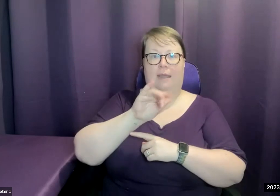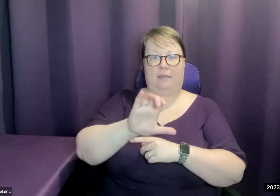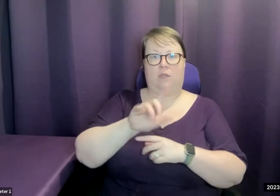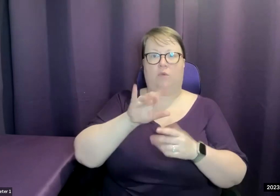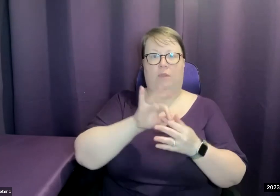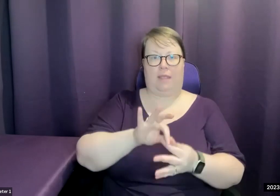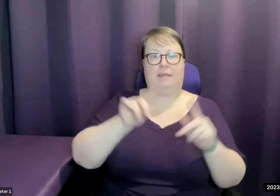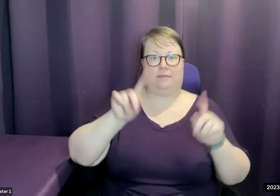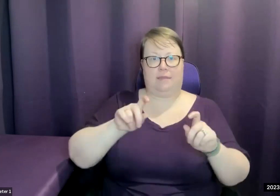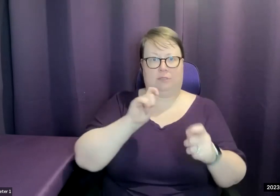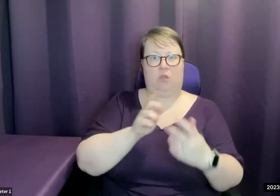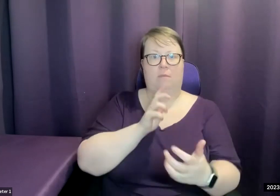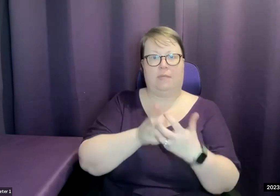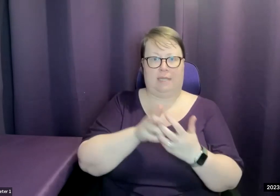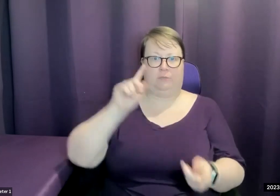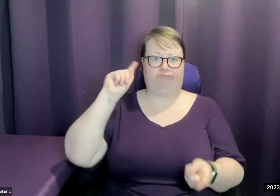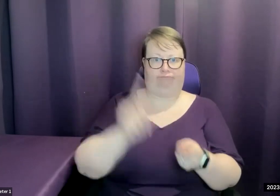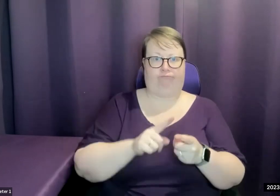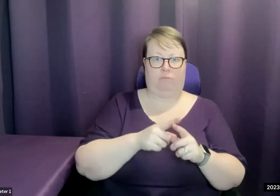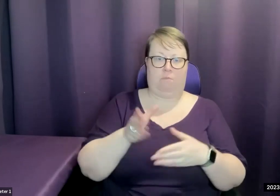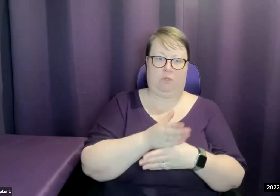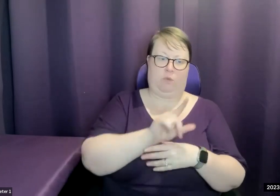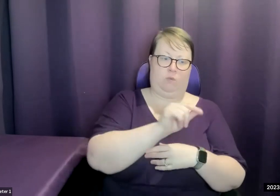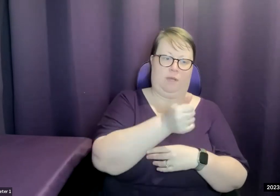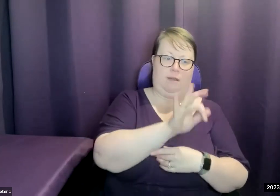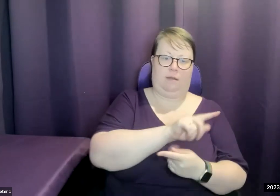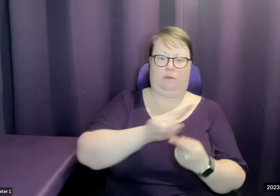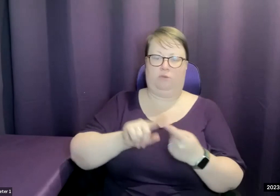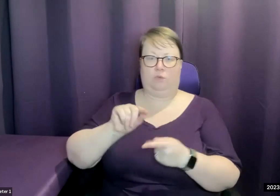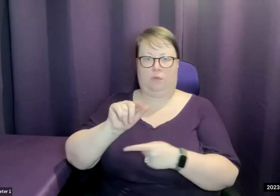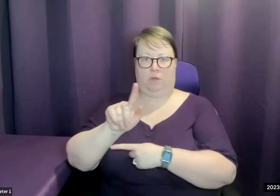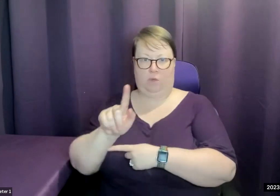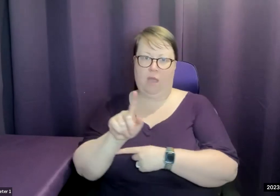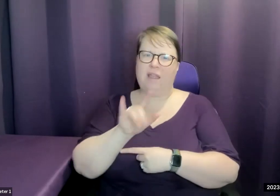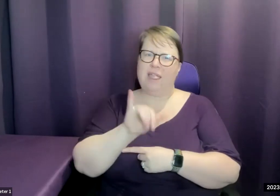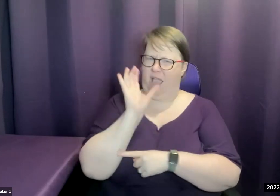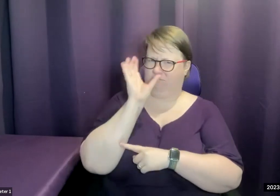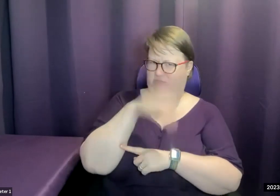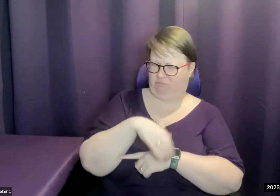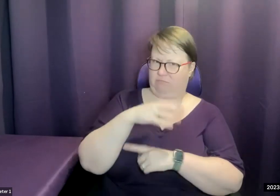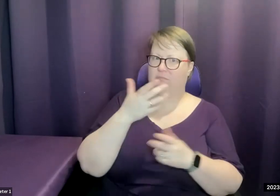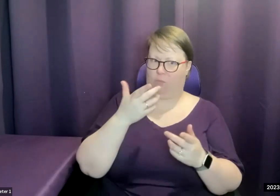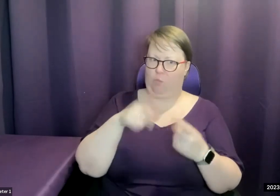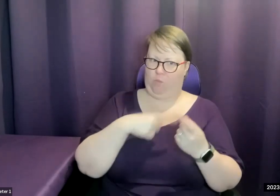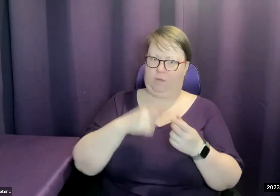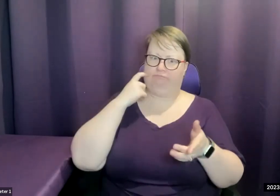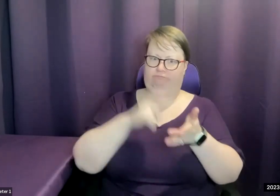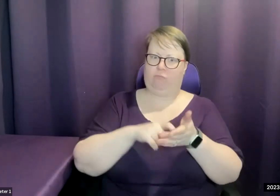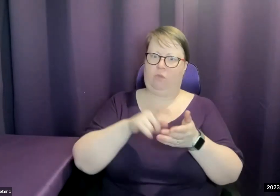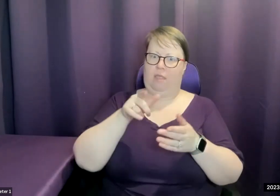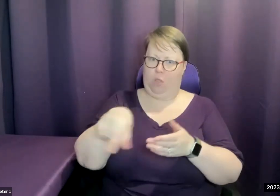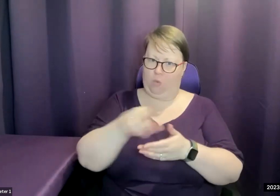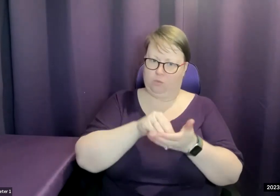significantly decreased from 2019 to 2021, which was quite unusual when compared to the increase in students with disabilities in the